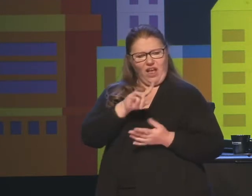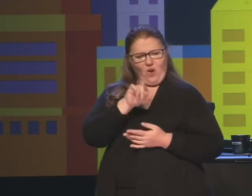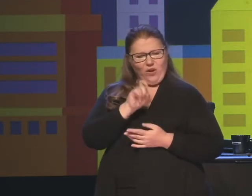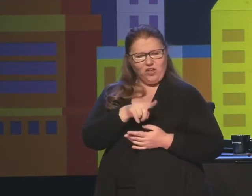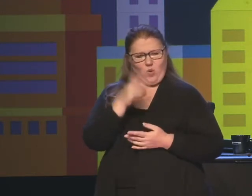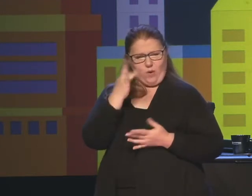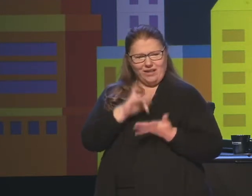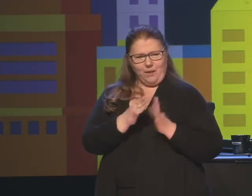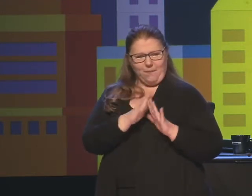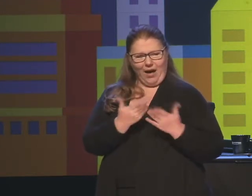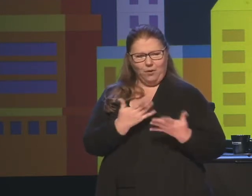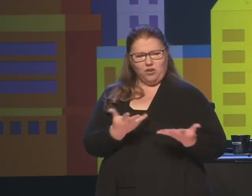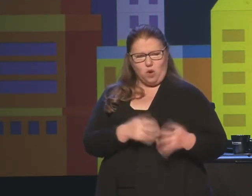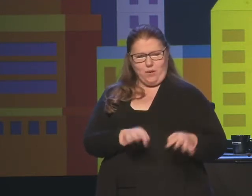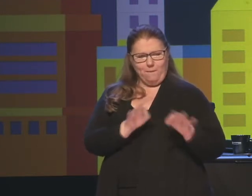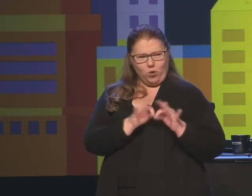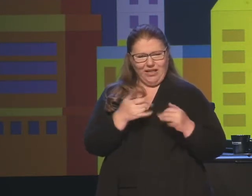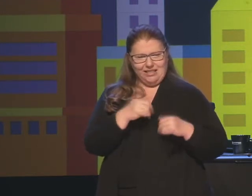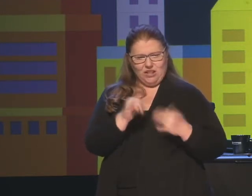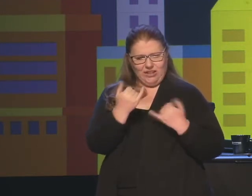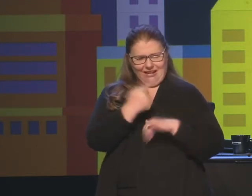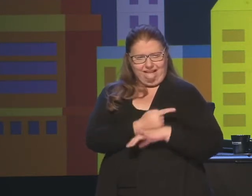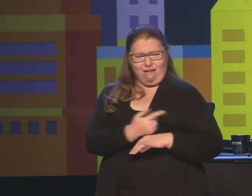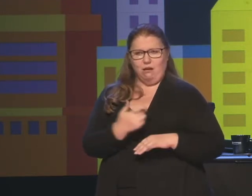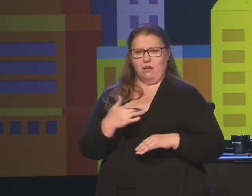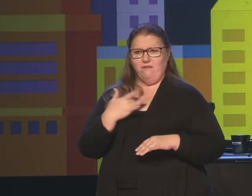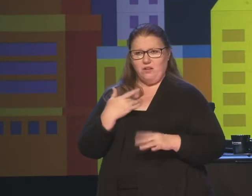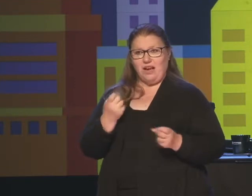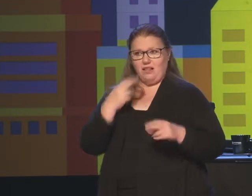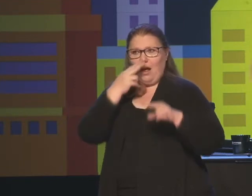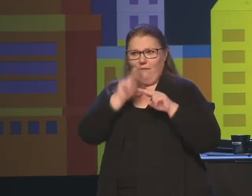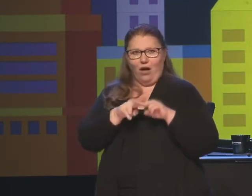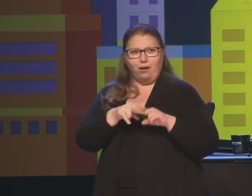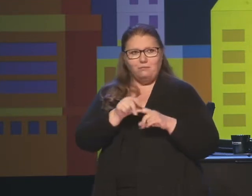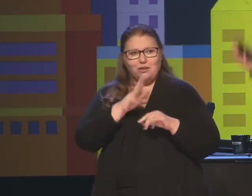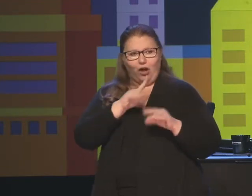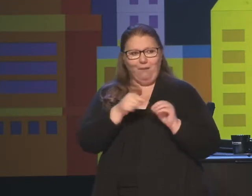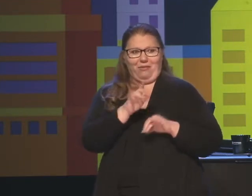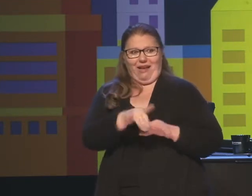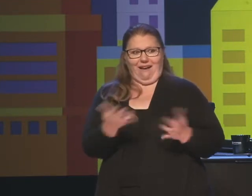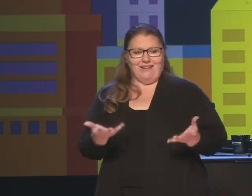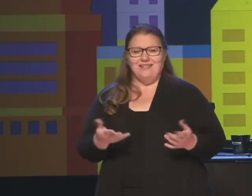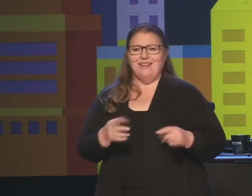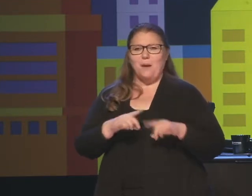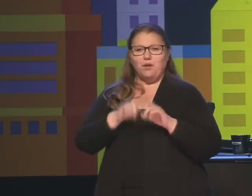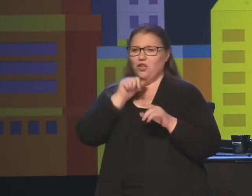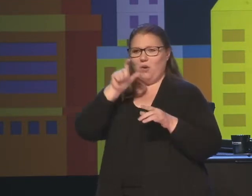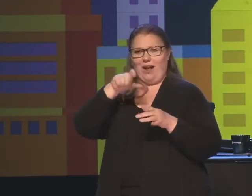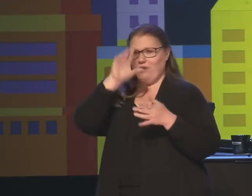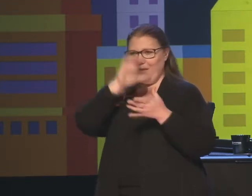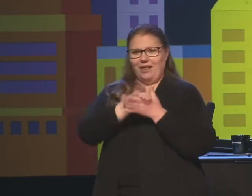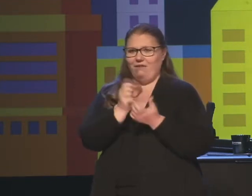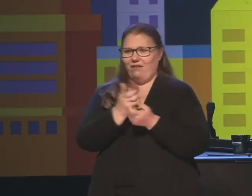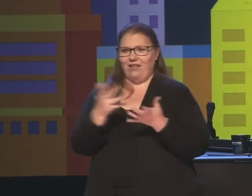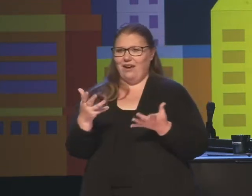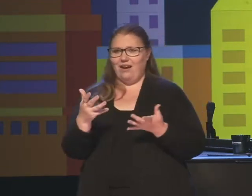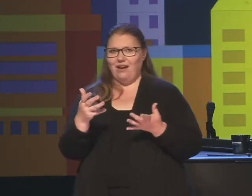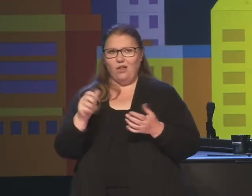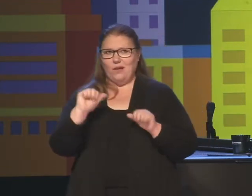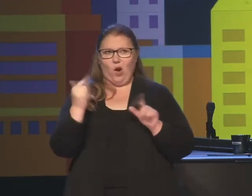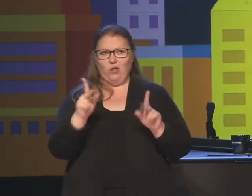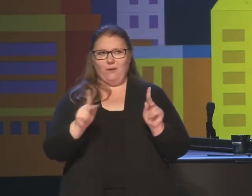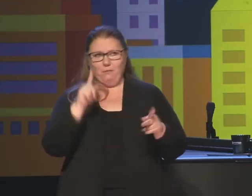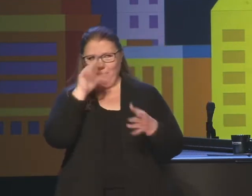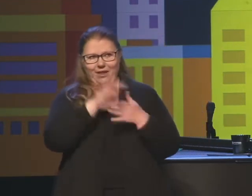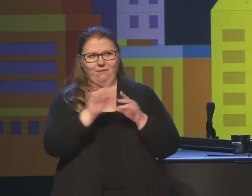why is the Bible so important still today? That feels like a lot of fun. Let's just keep talking about that. But you don't have to believe everything everybody else believes about the